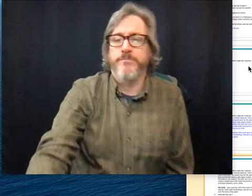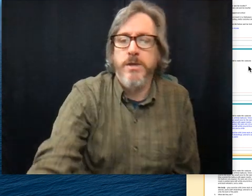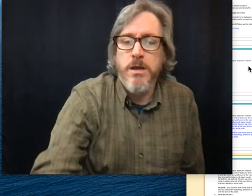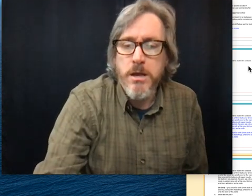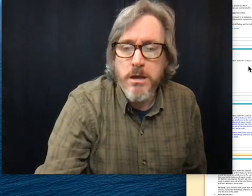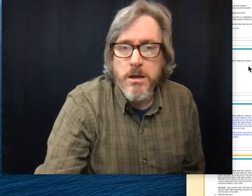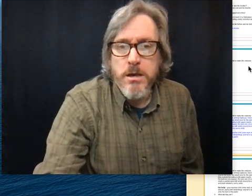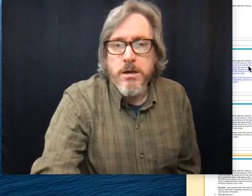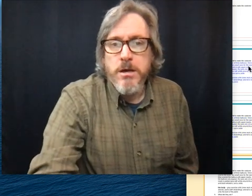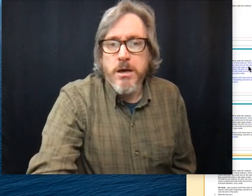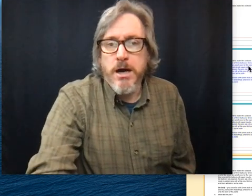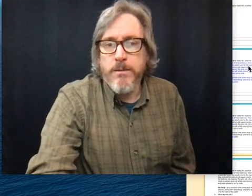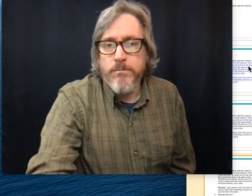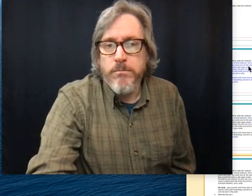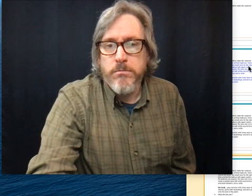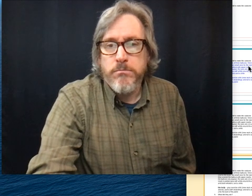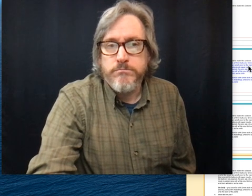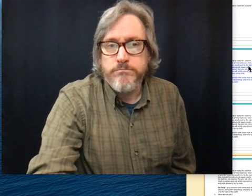Whatever.